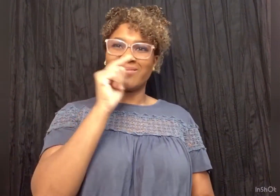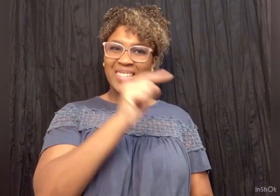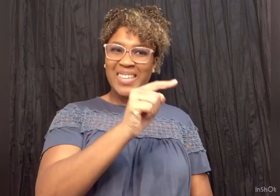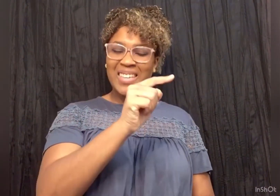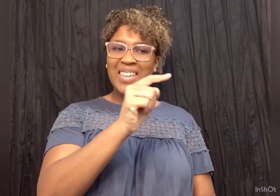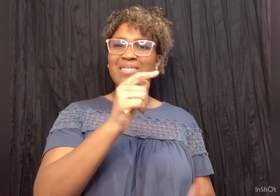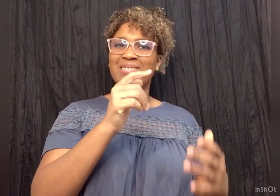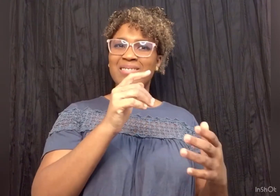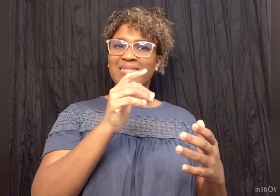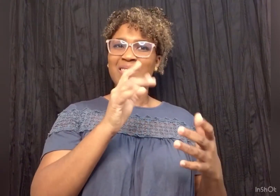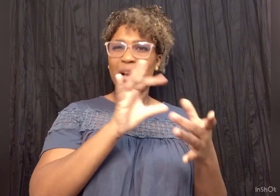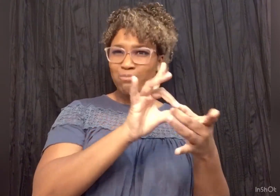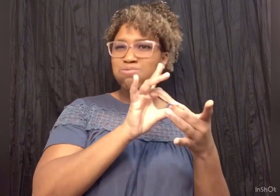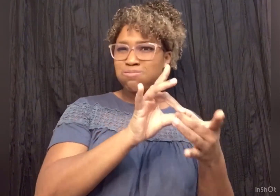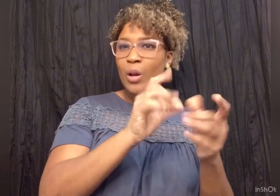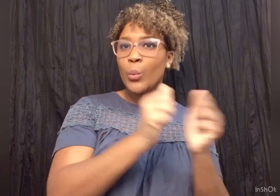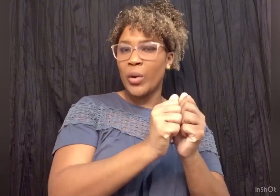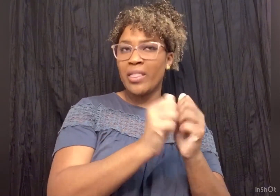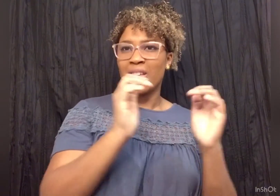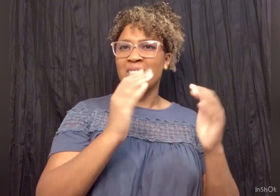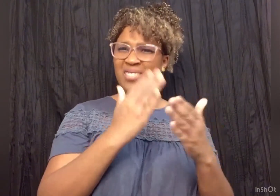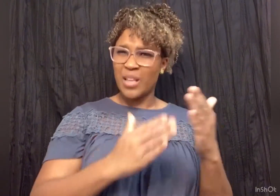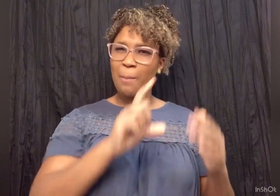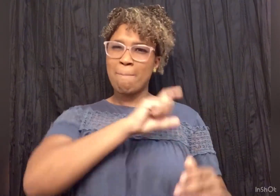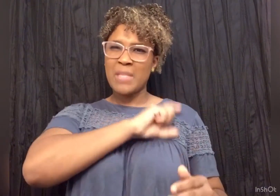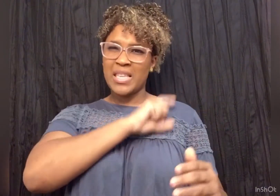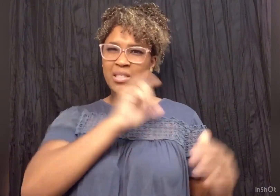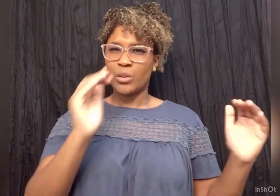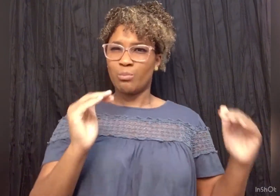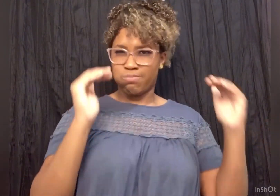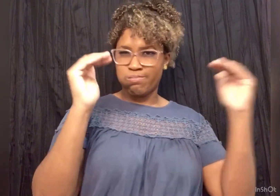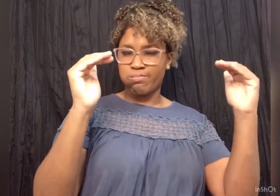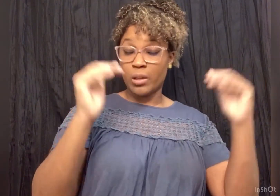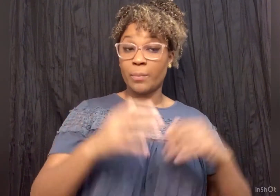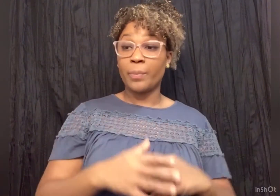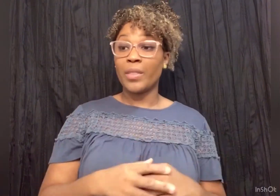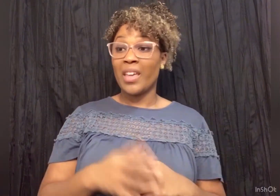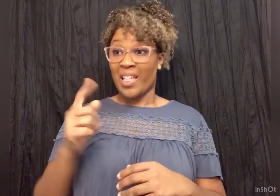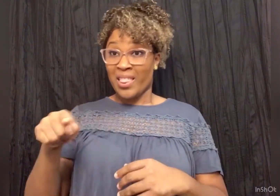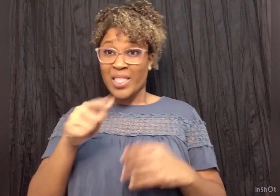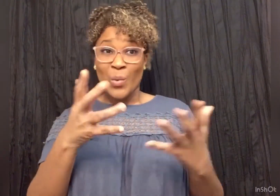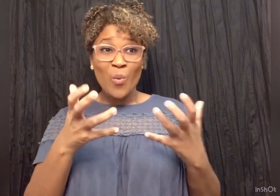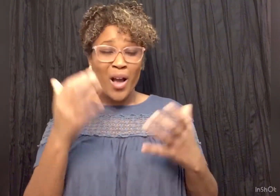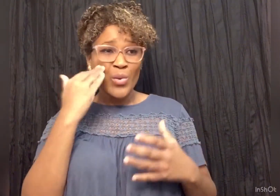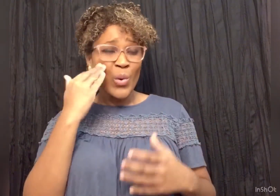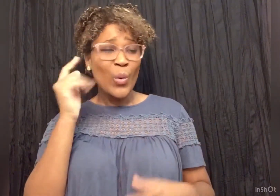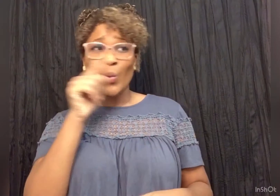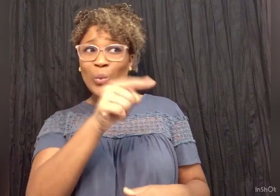of the Hungarian police. They wanted to know what he thought of the